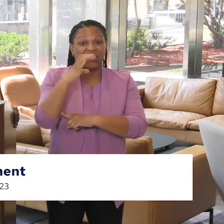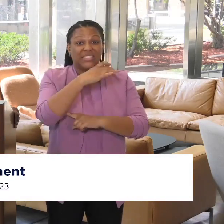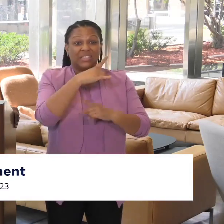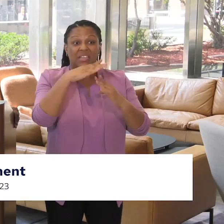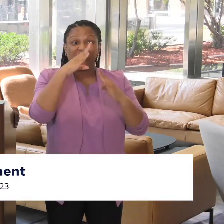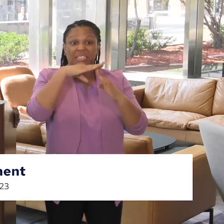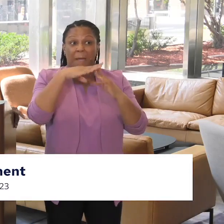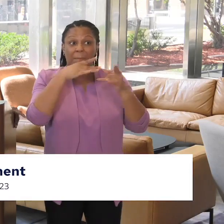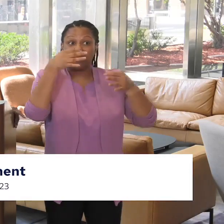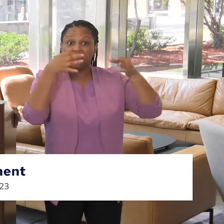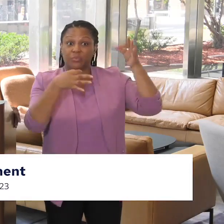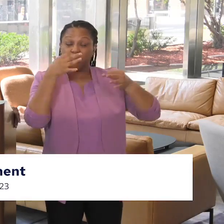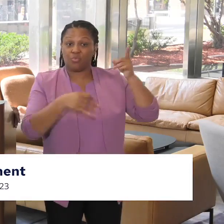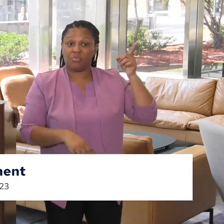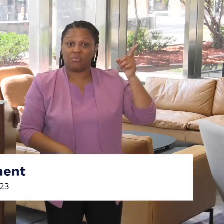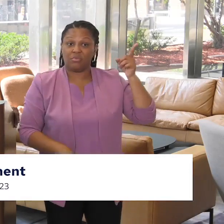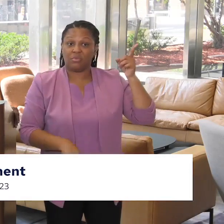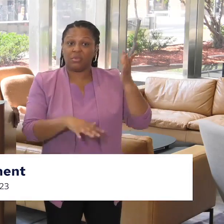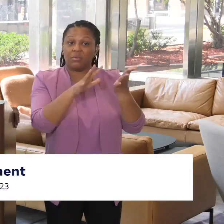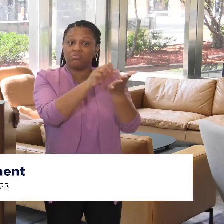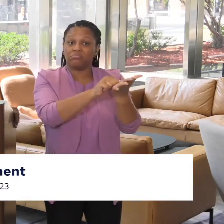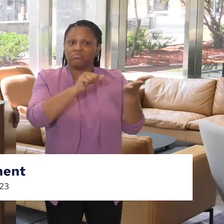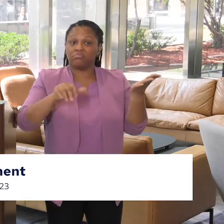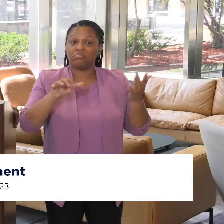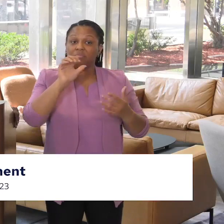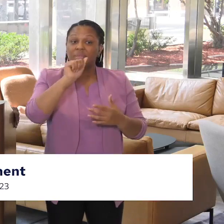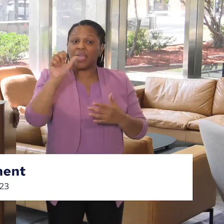rule against affirmative action today.